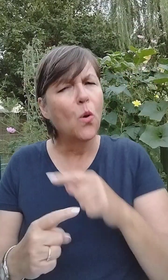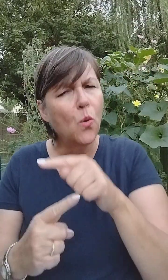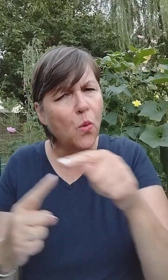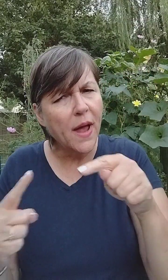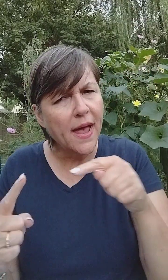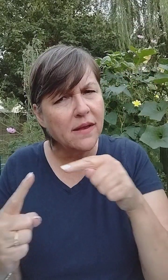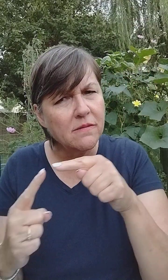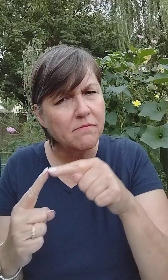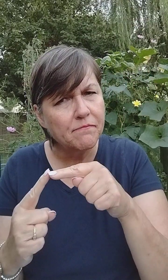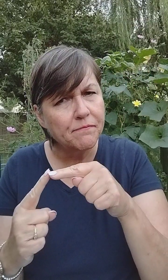When?